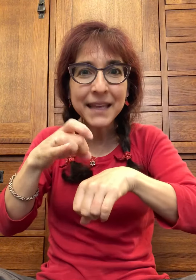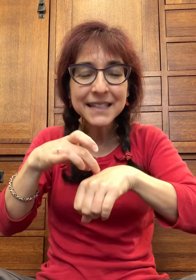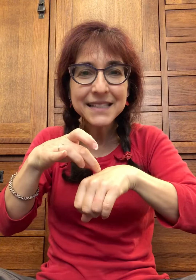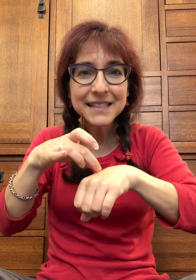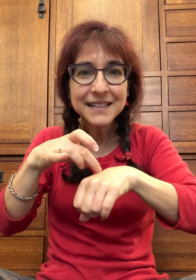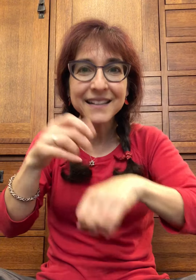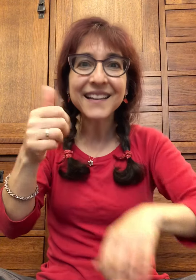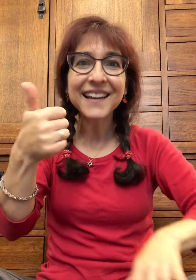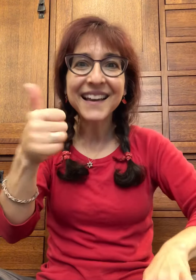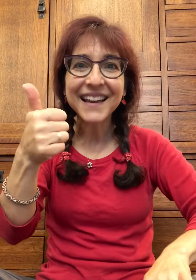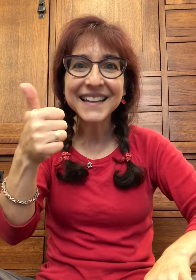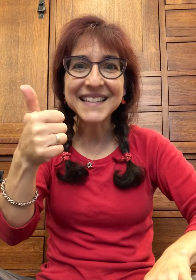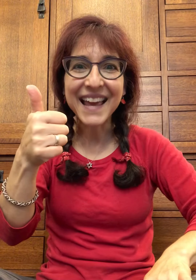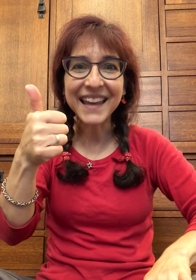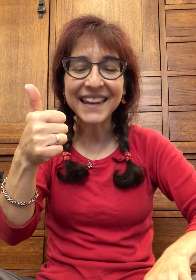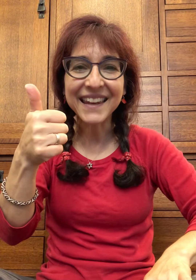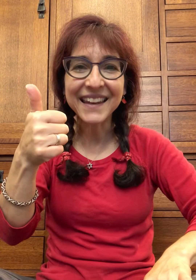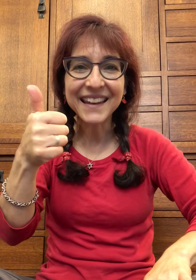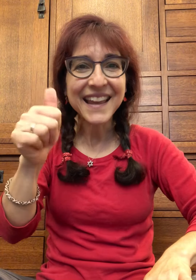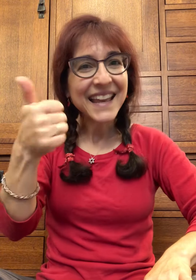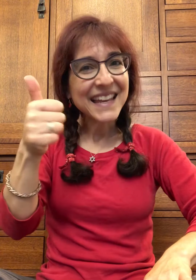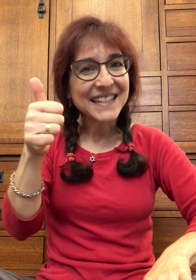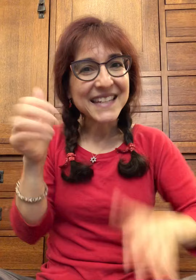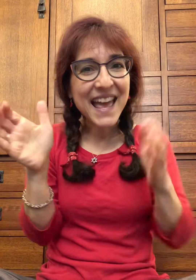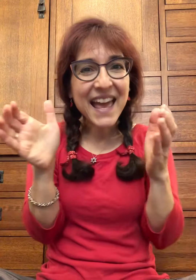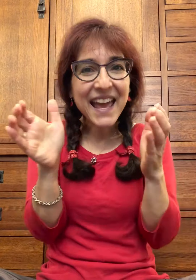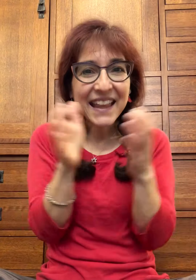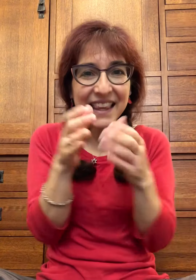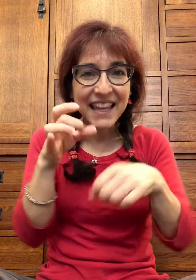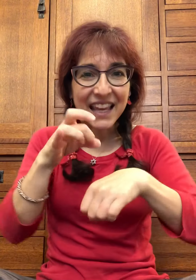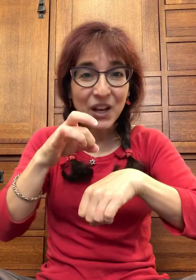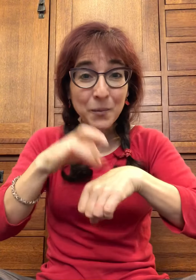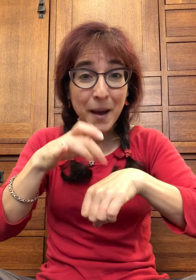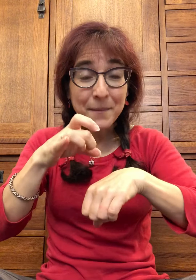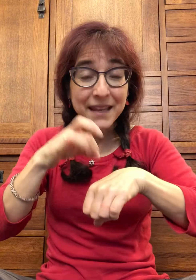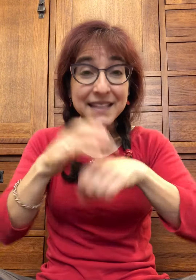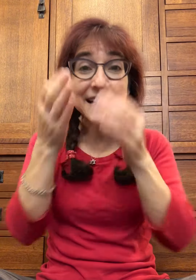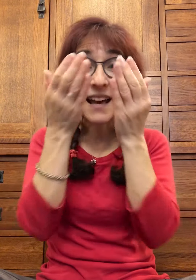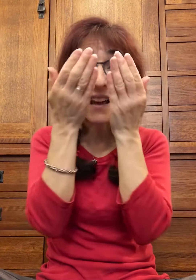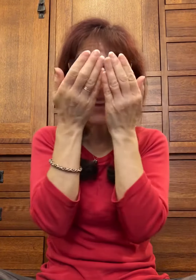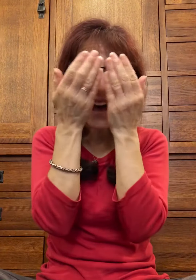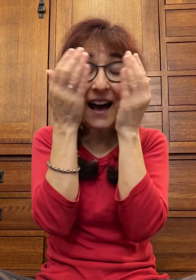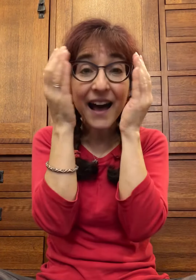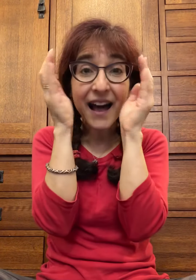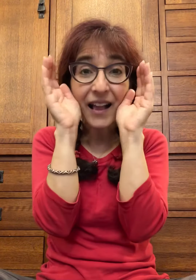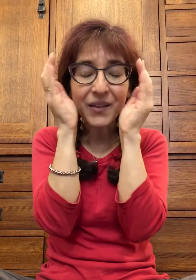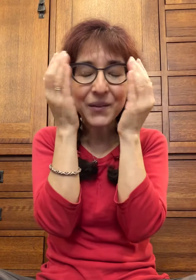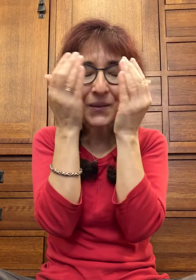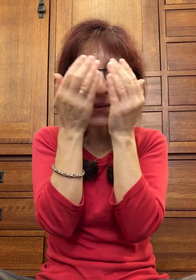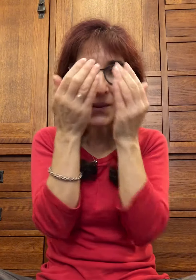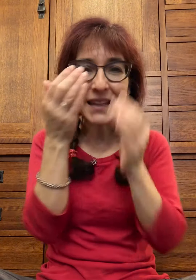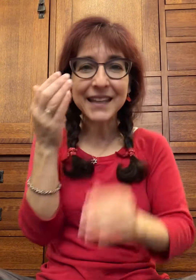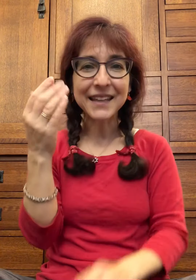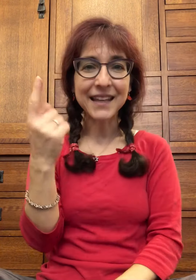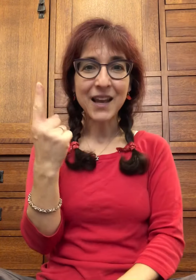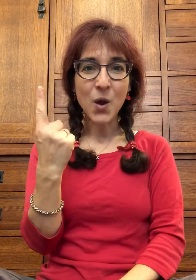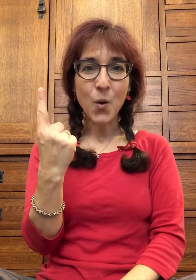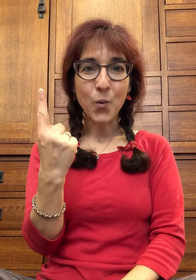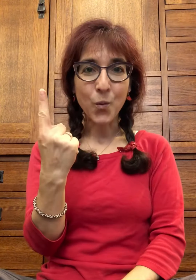pumpkins? 10. 10 little pumpkins on Halloween.